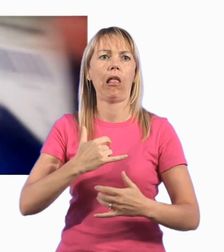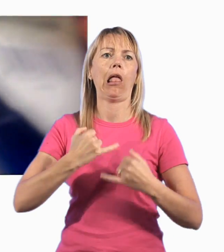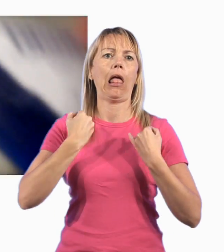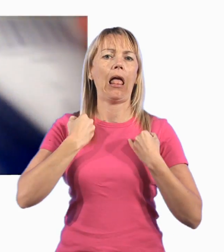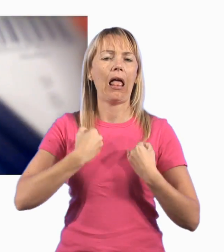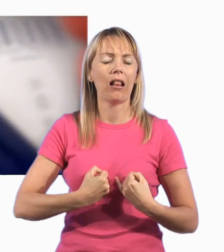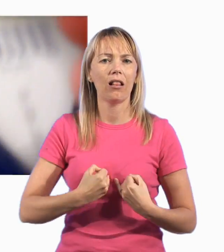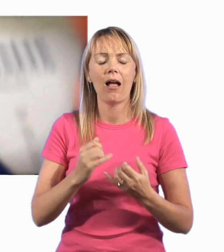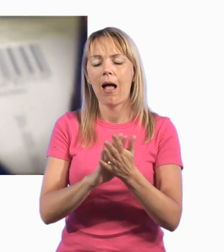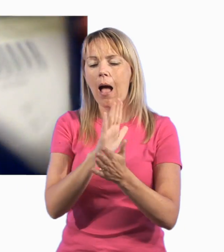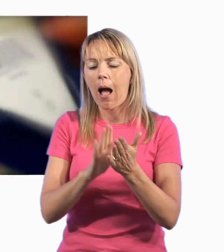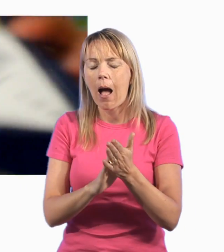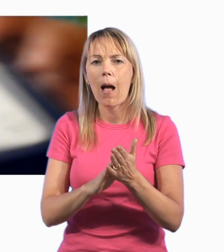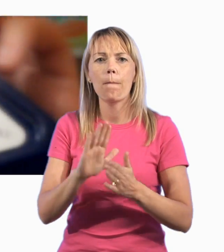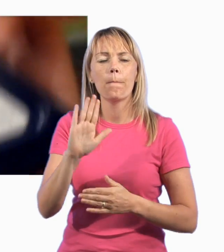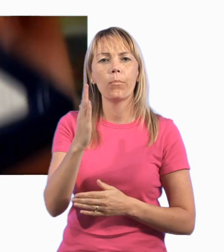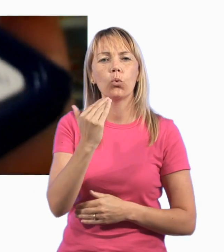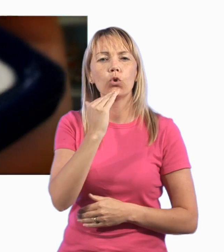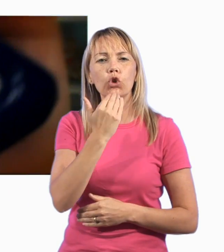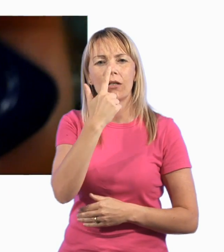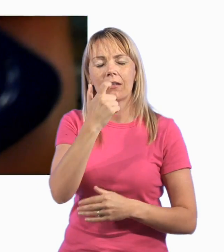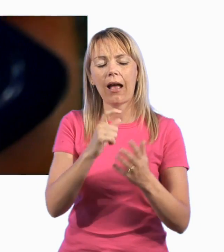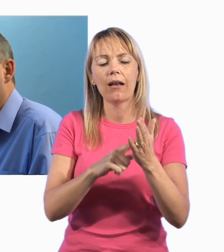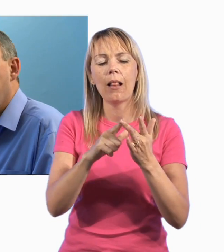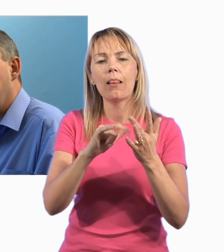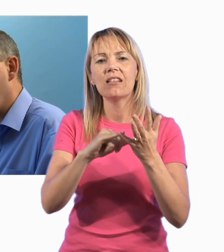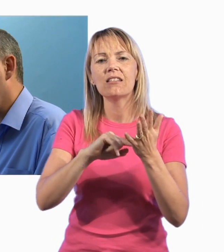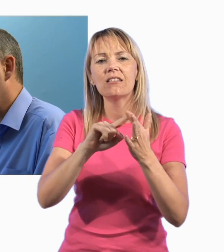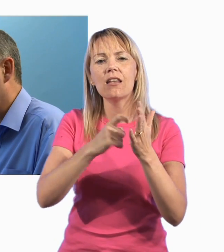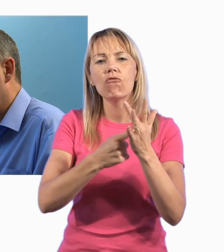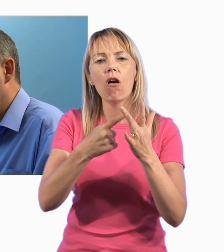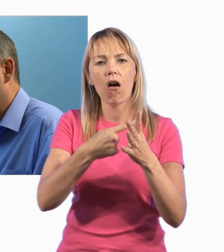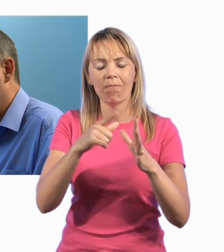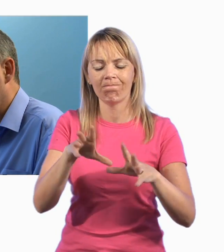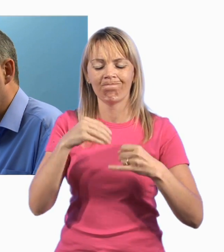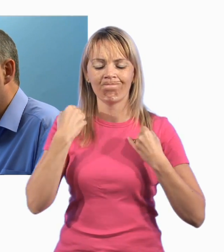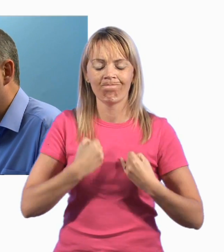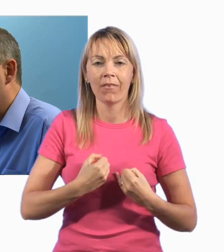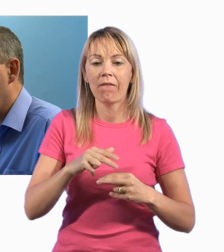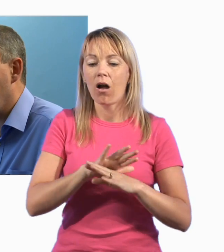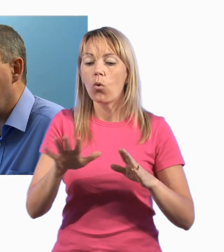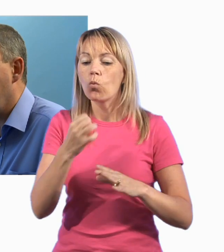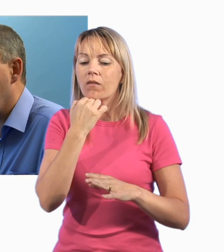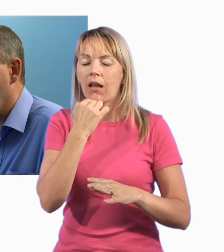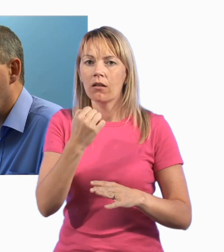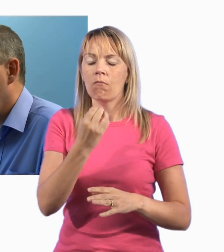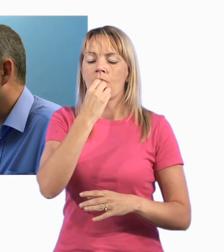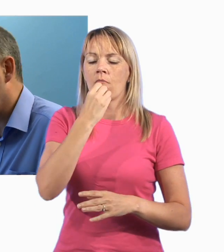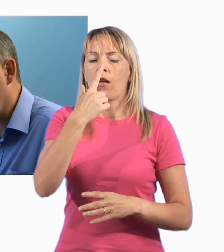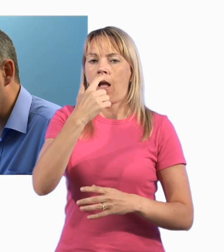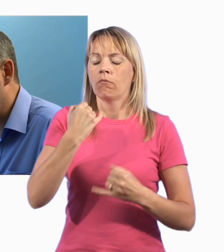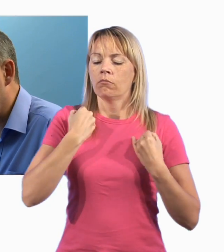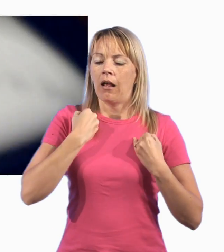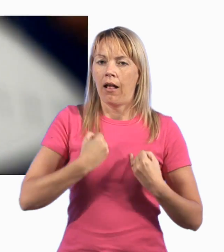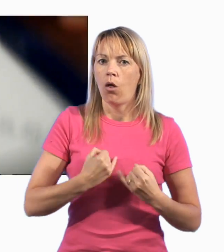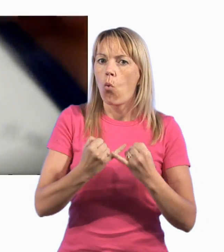like ham and blue cheese can contain a germ called listeria. If they're kept past their use-by date, they can be particularly dangerous for